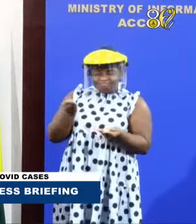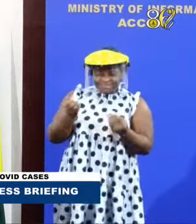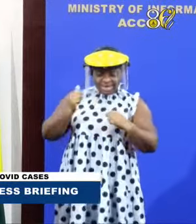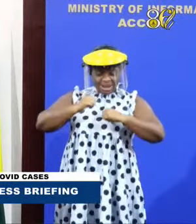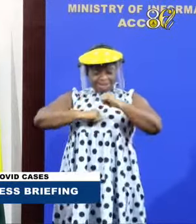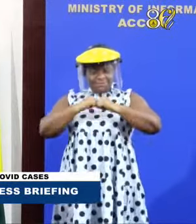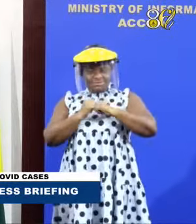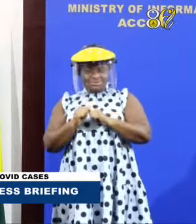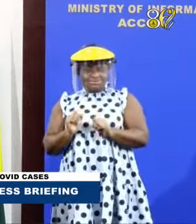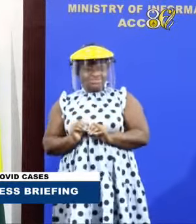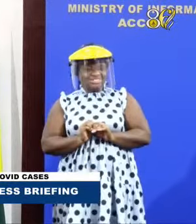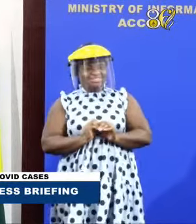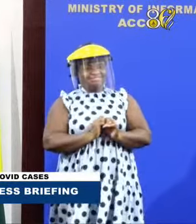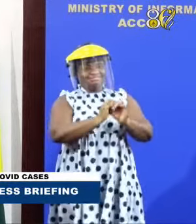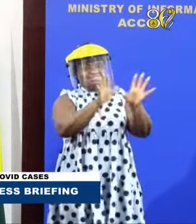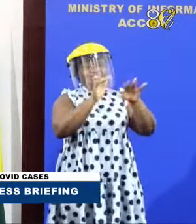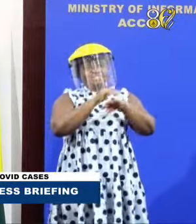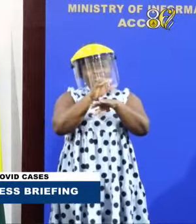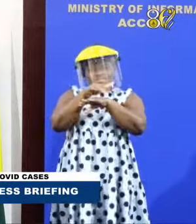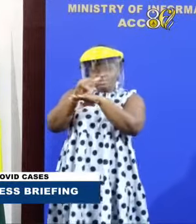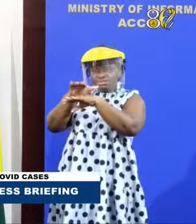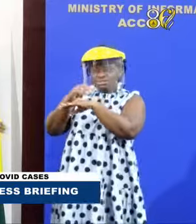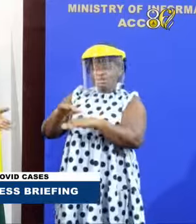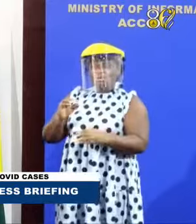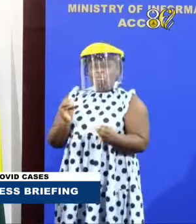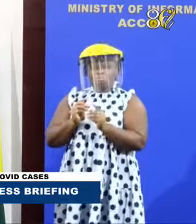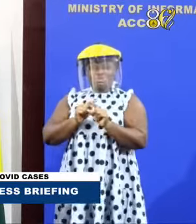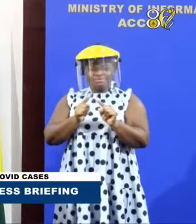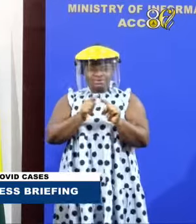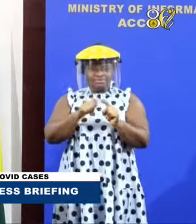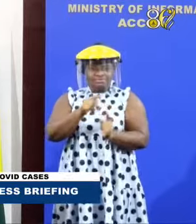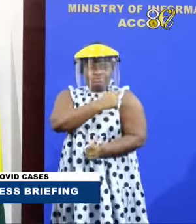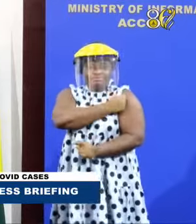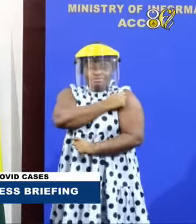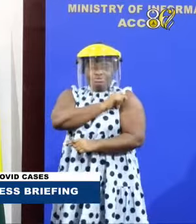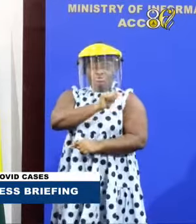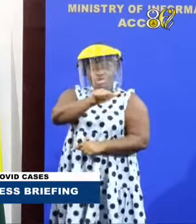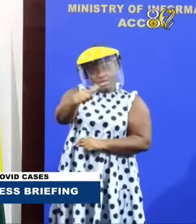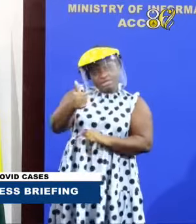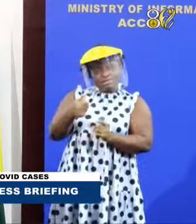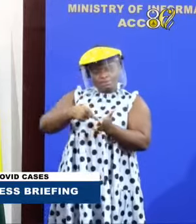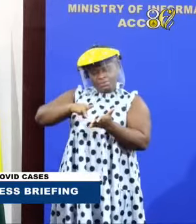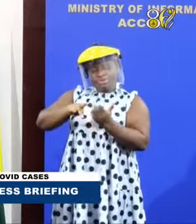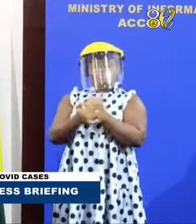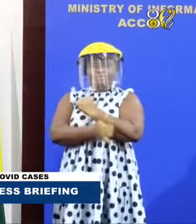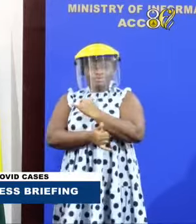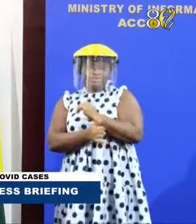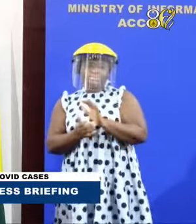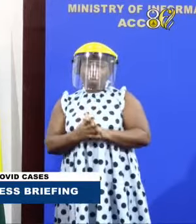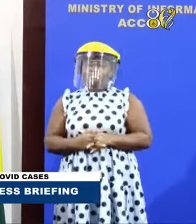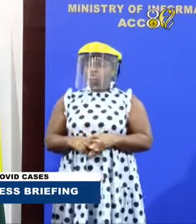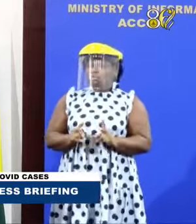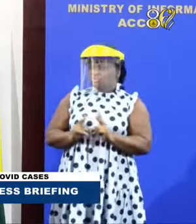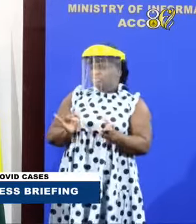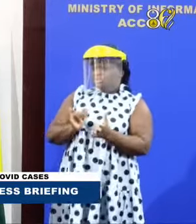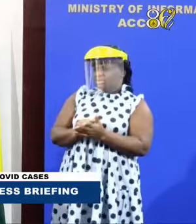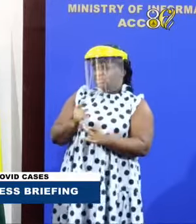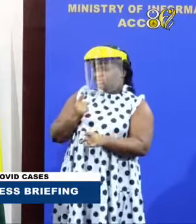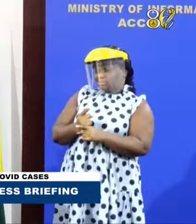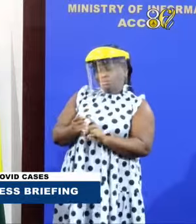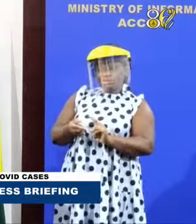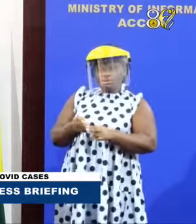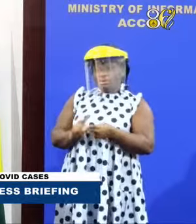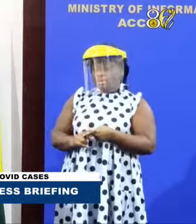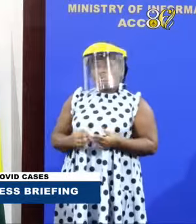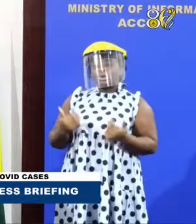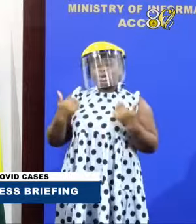to deploy all types of vaccines and ability to attract more vaccines into the country. So that's just the number. We are also